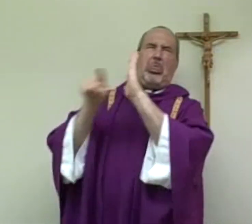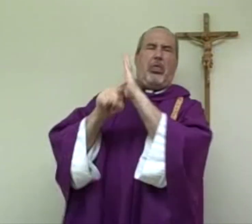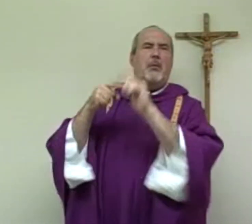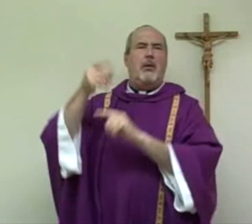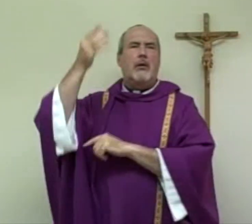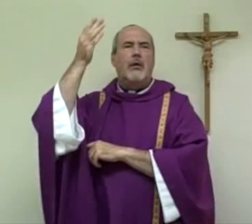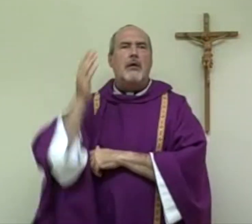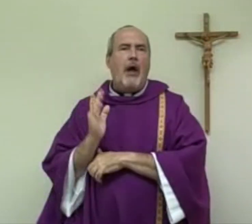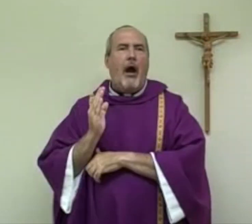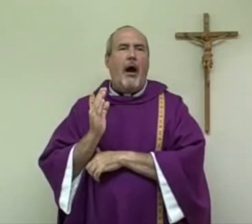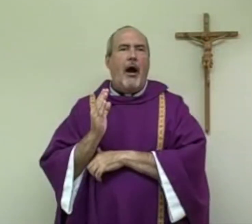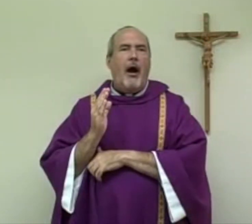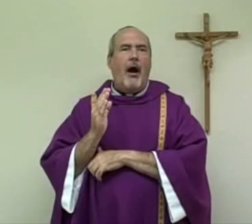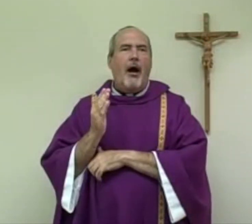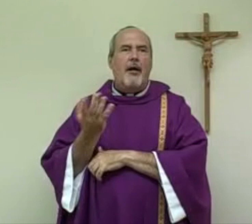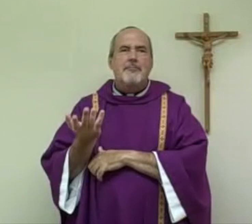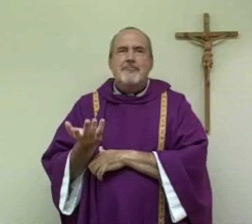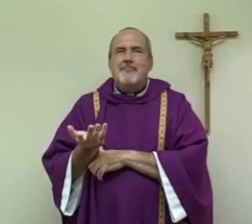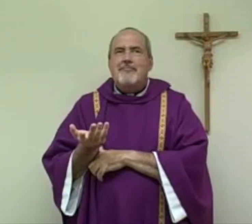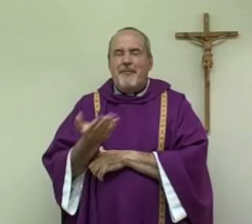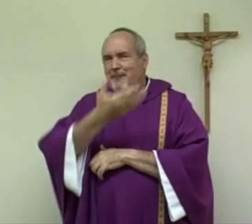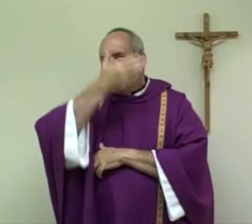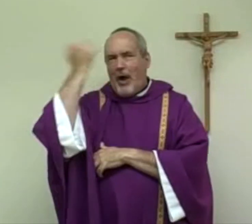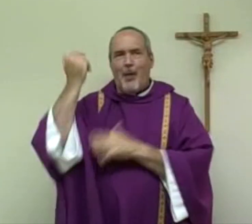bitter, negative, angry people towards God.